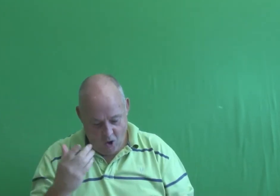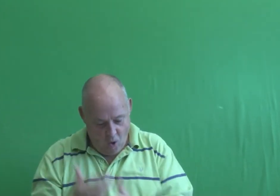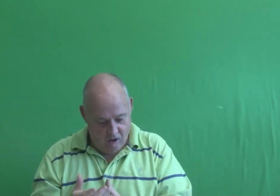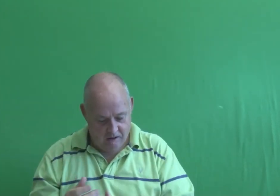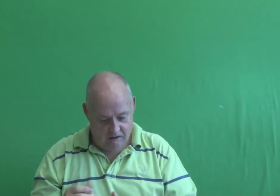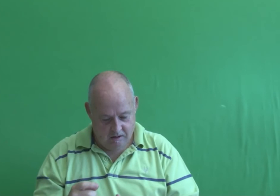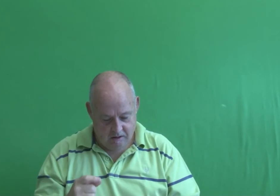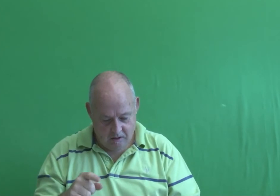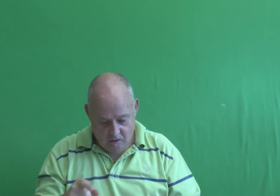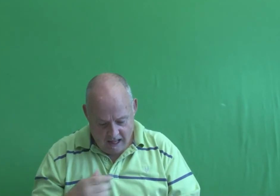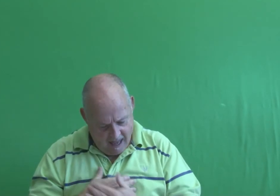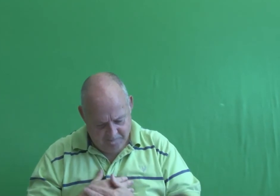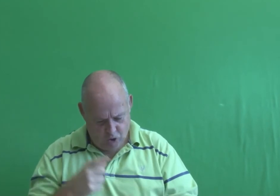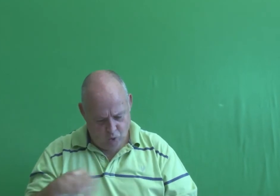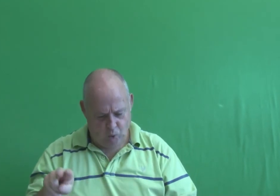So keep trying. Don't give up.